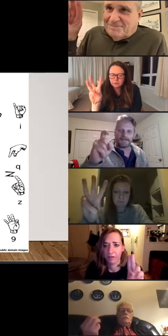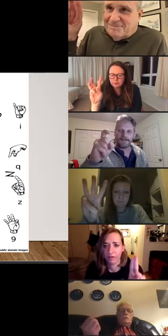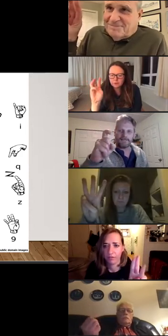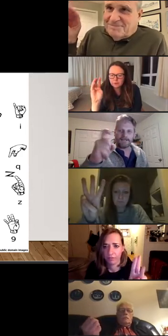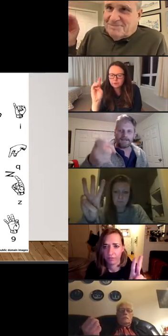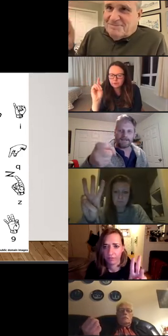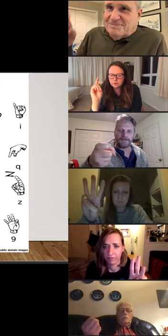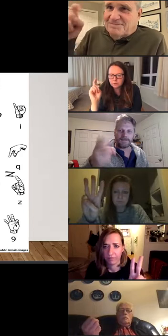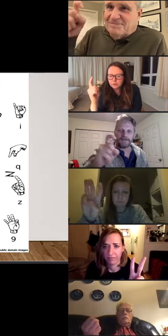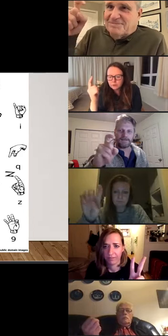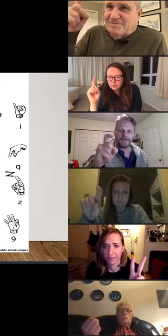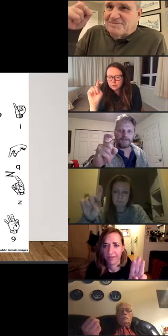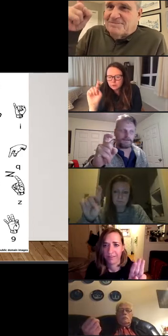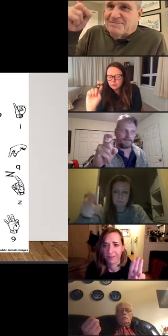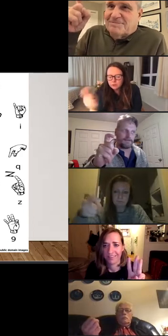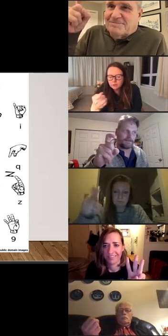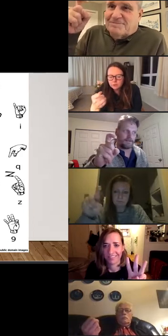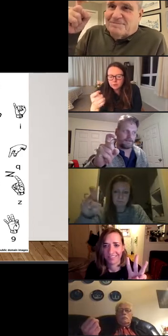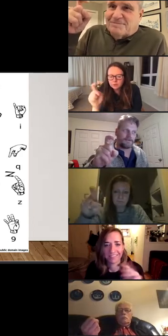X is a funny little hook.